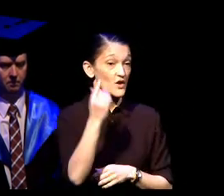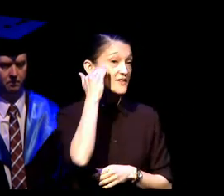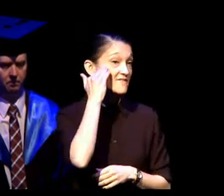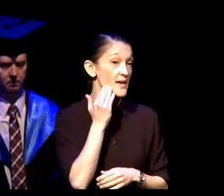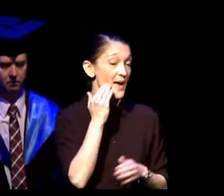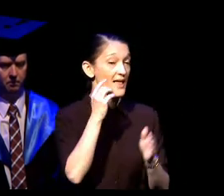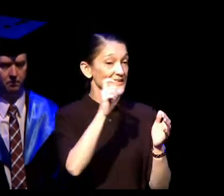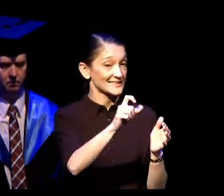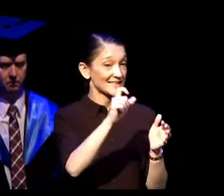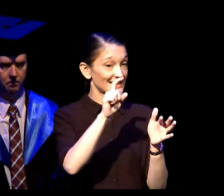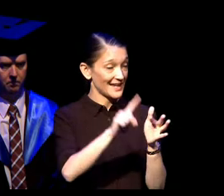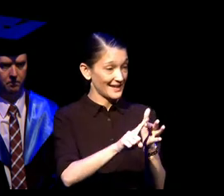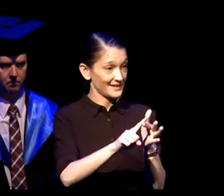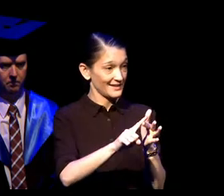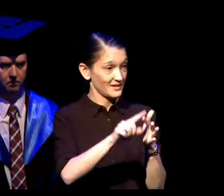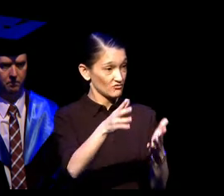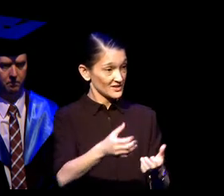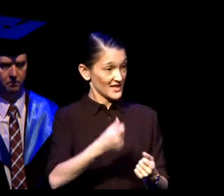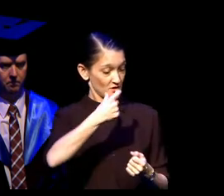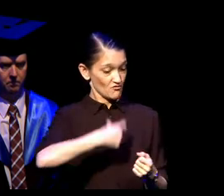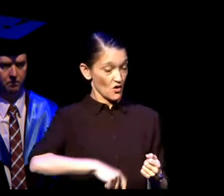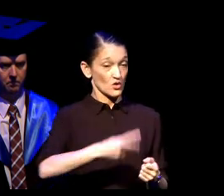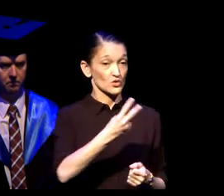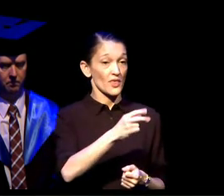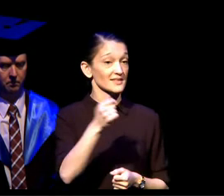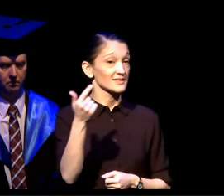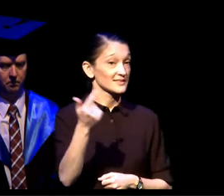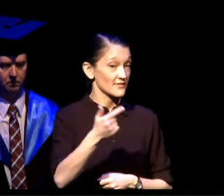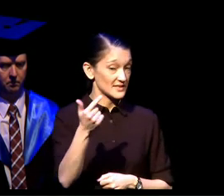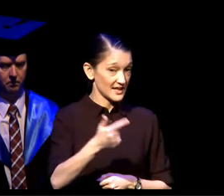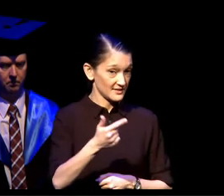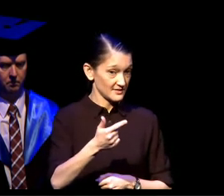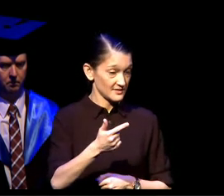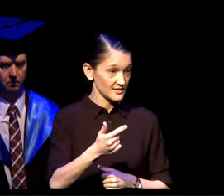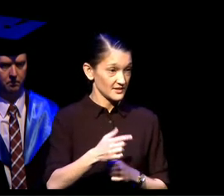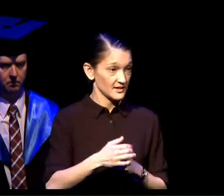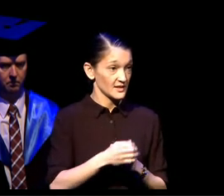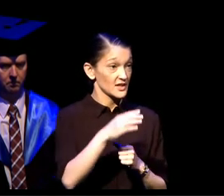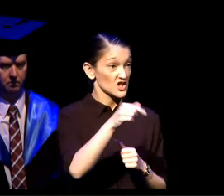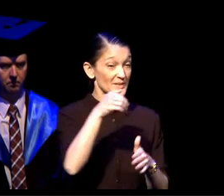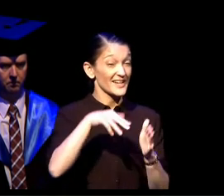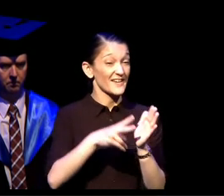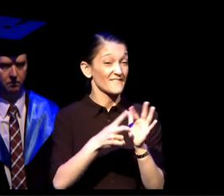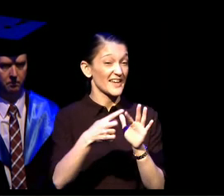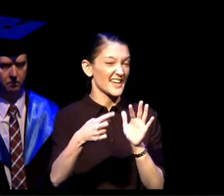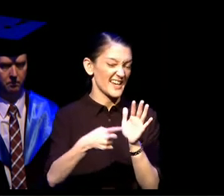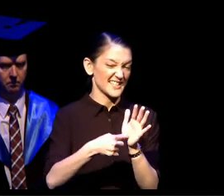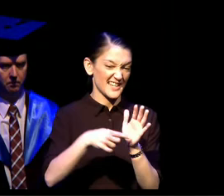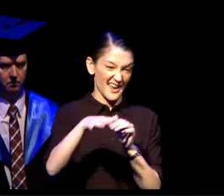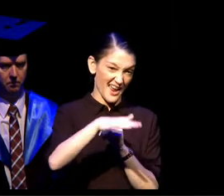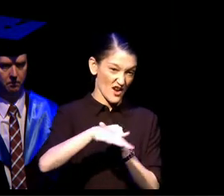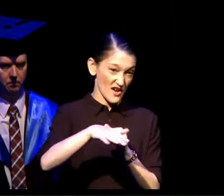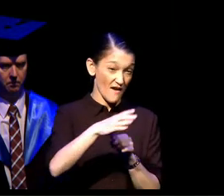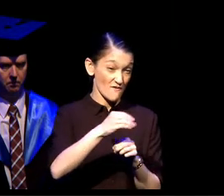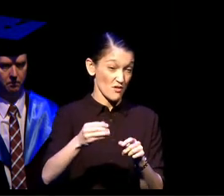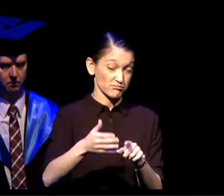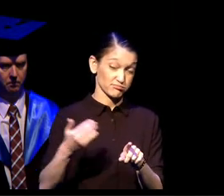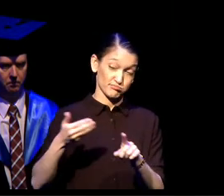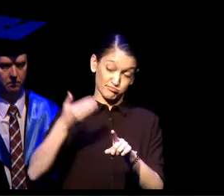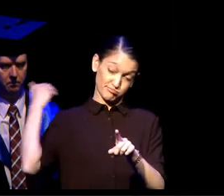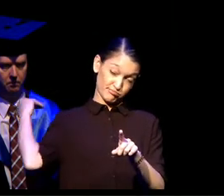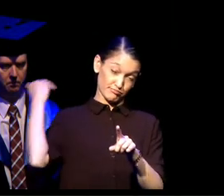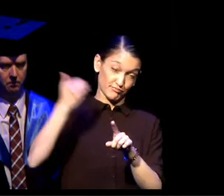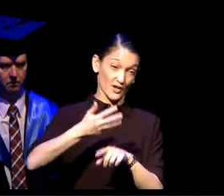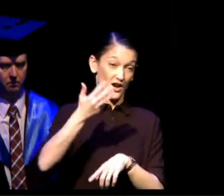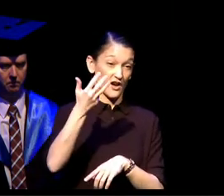CE was appointed in 2017 and has been in the VET sector since 1986. Please